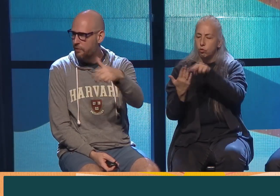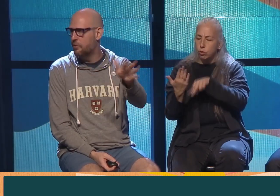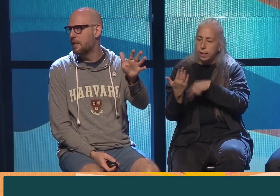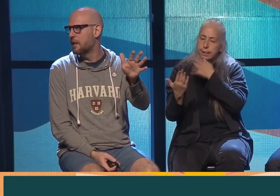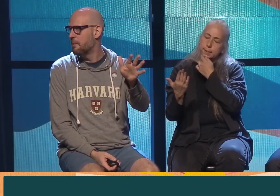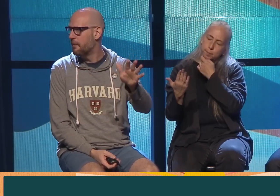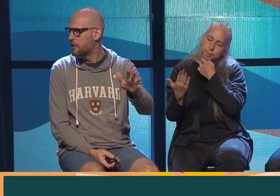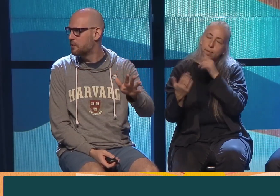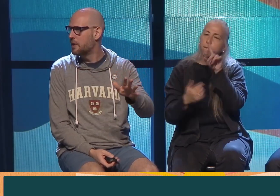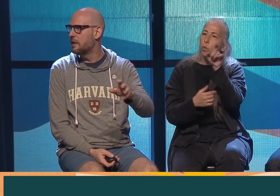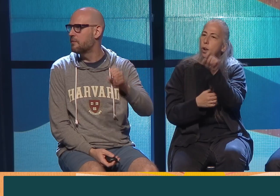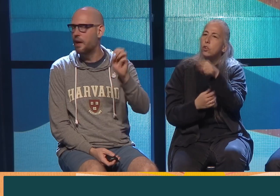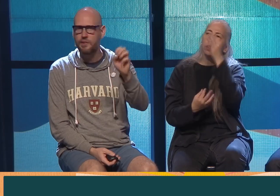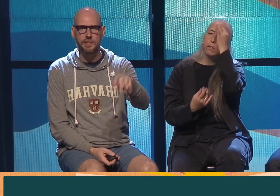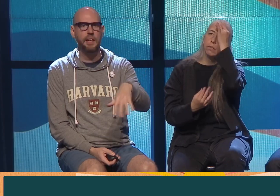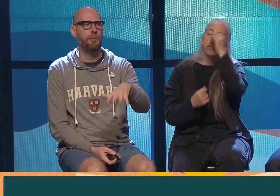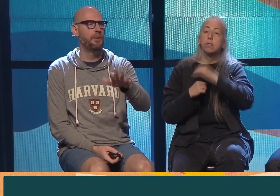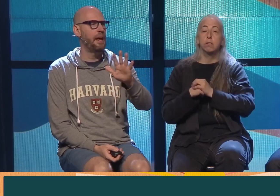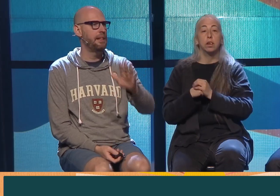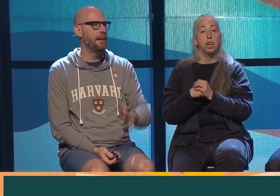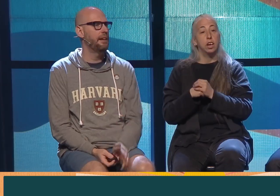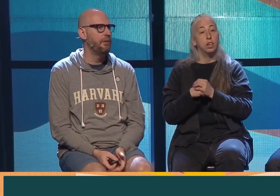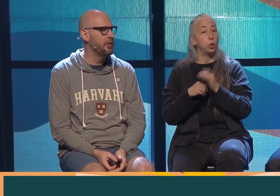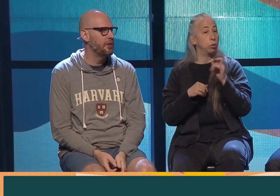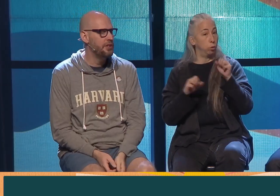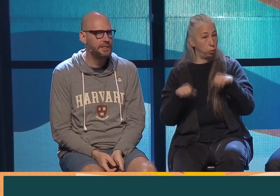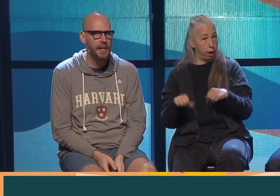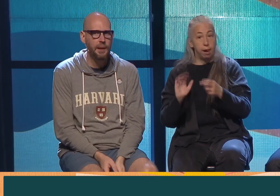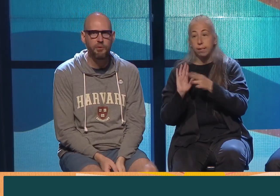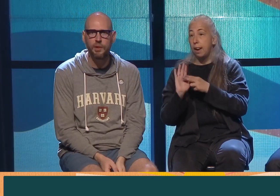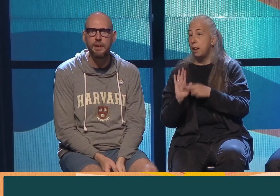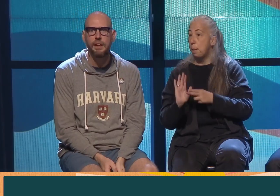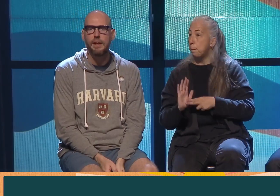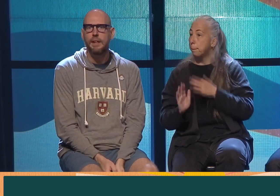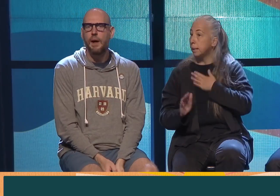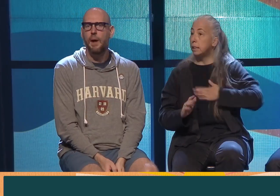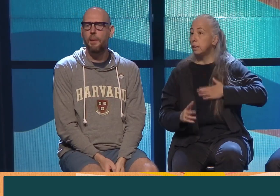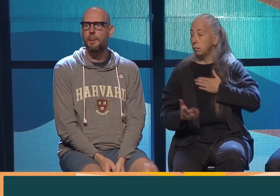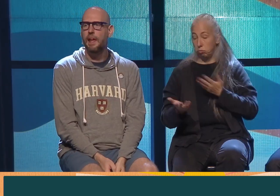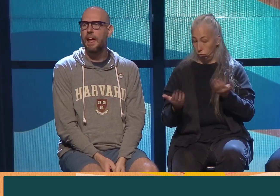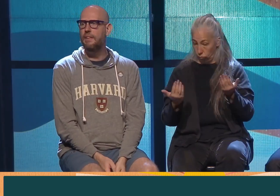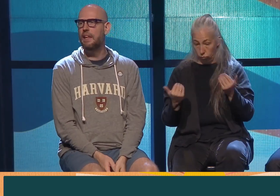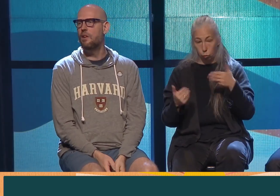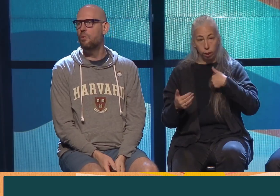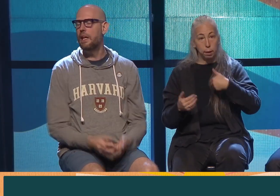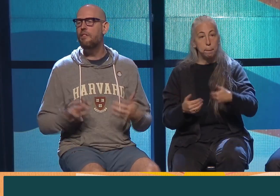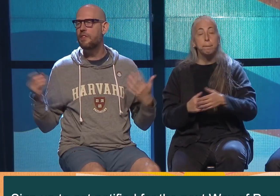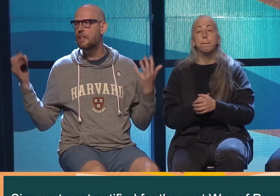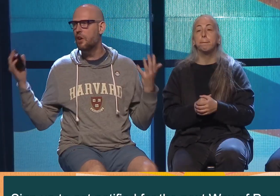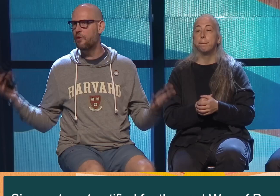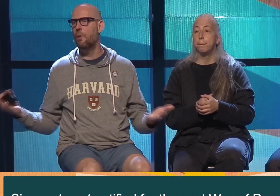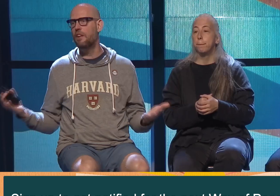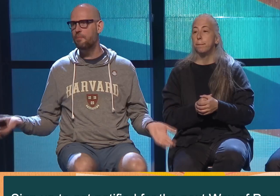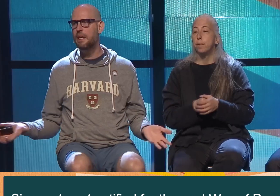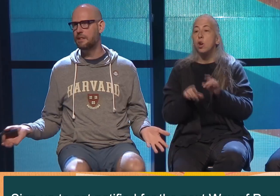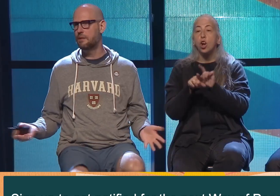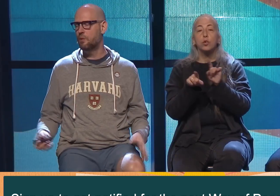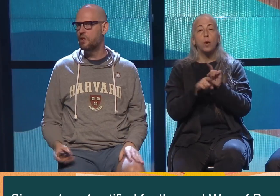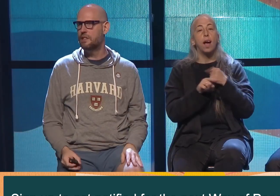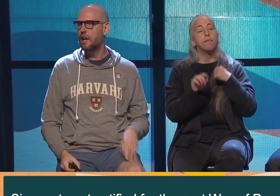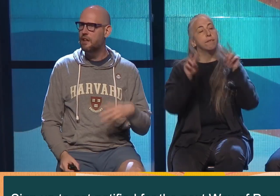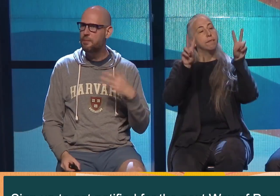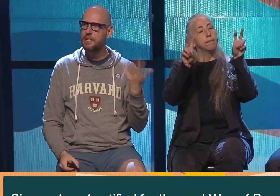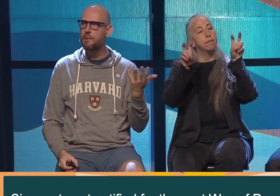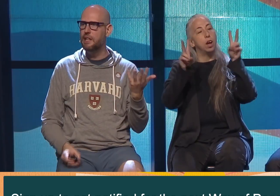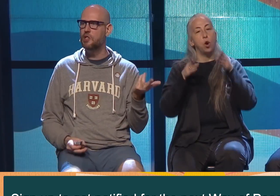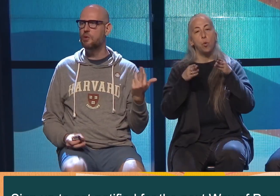So we'll have 3 that come out this week. If you haven't signed up for that yet, I would encourage you to sign up for it. And then we have a thing called the Way of Peace,